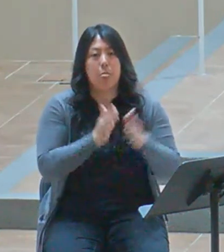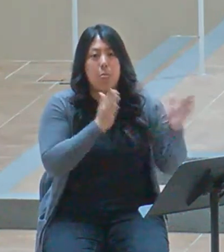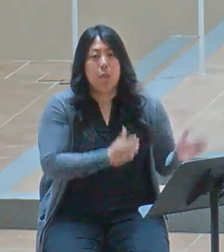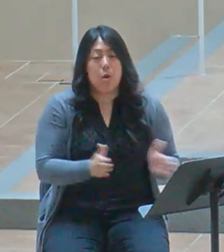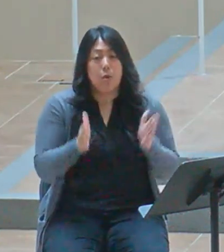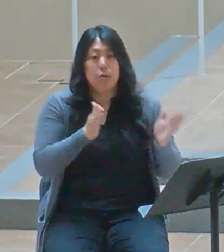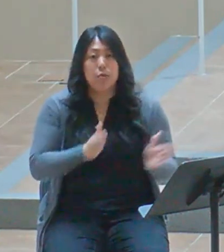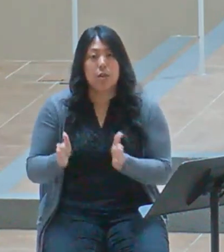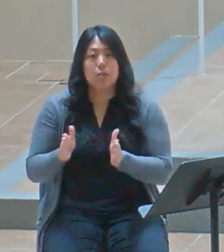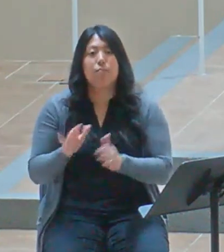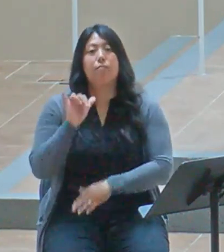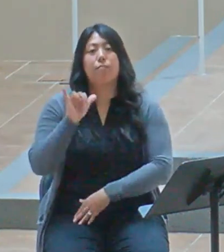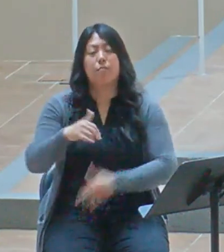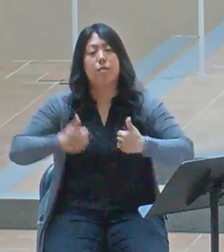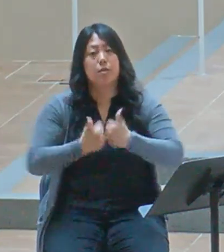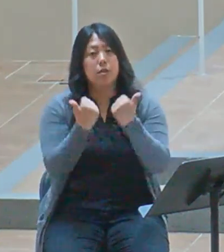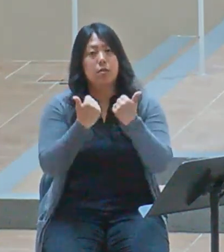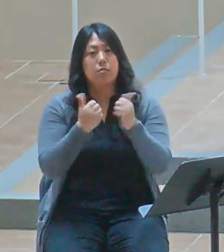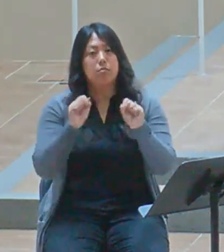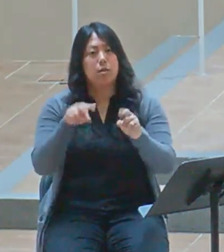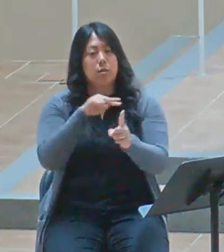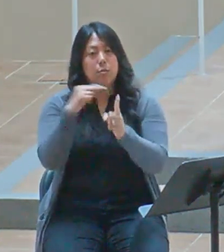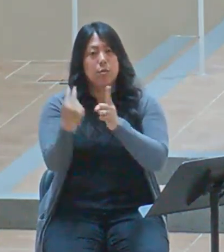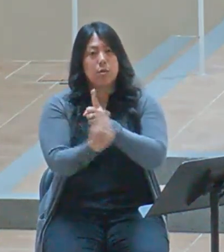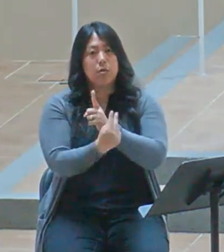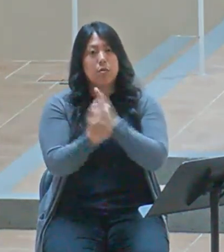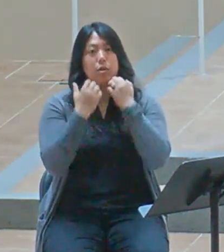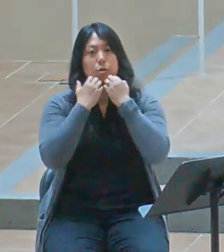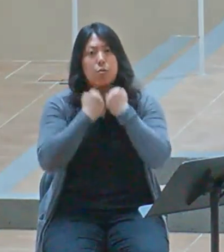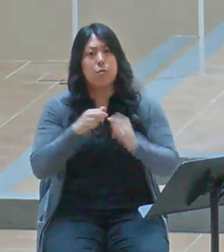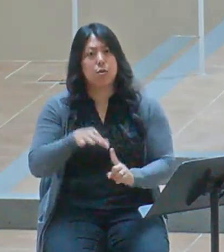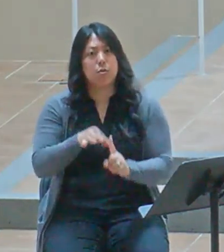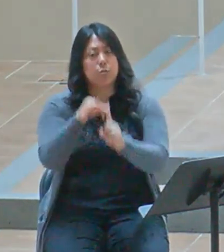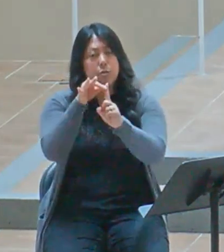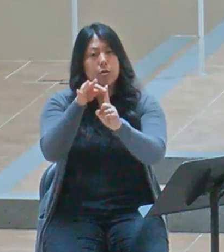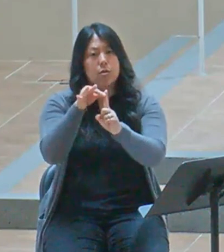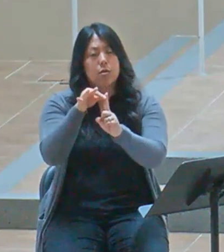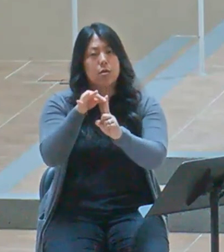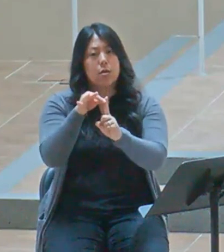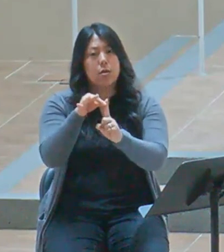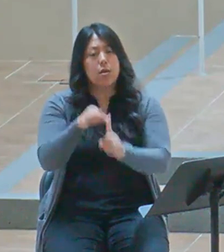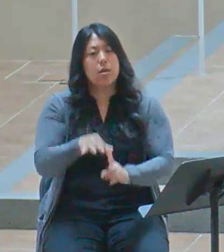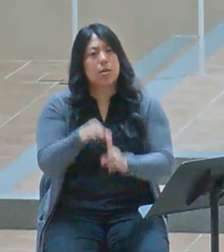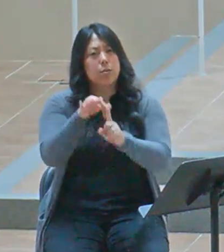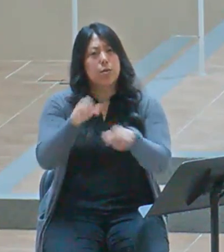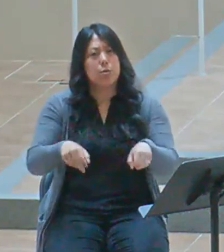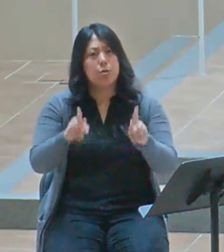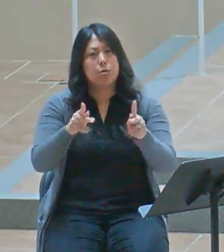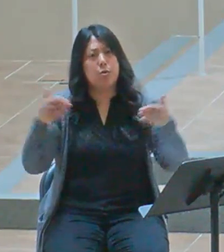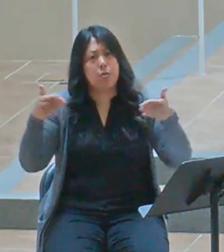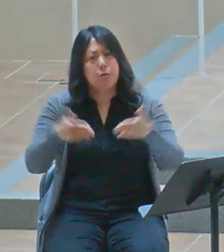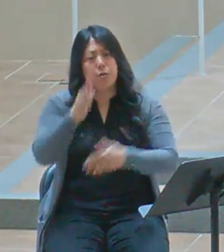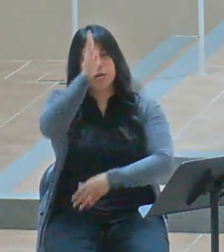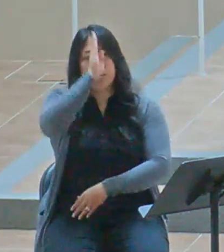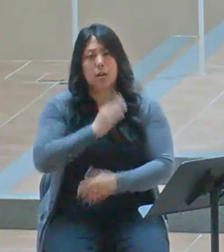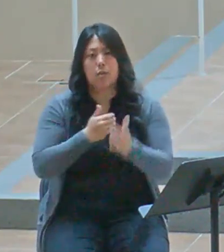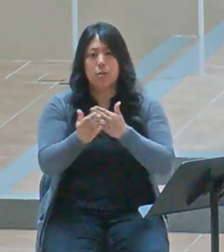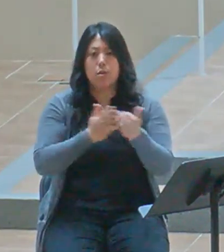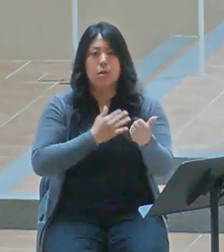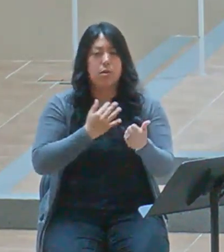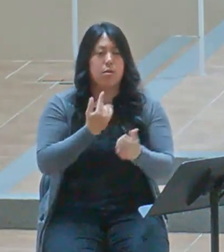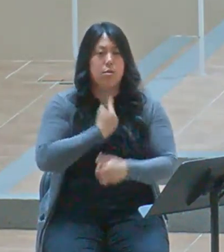challenge. This can be looked at as a precious opportunity to focus on God, whether you're